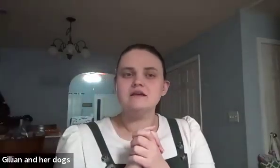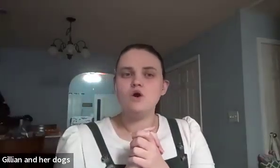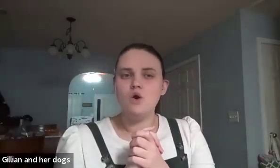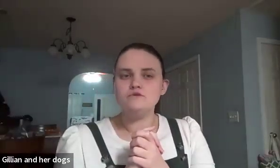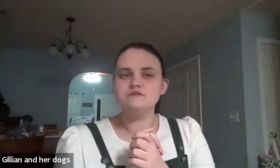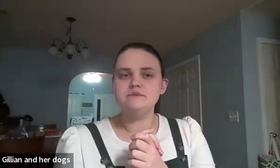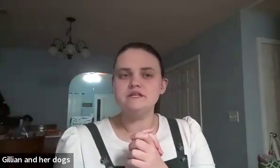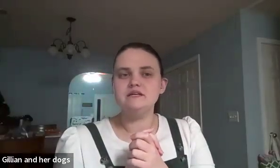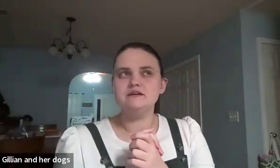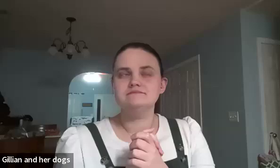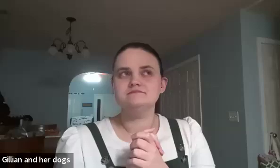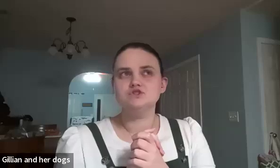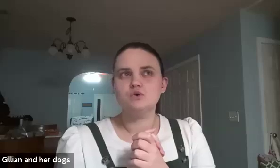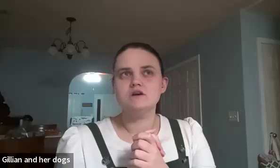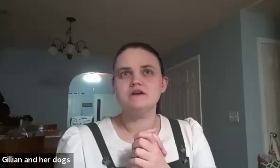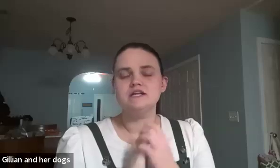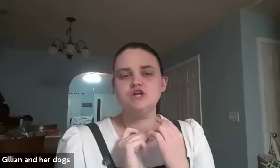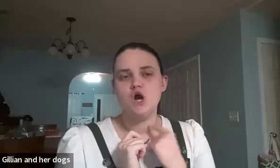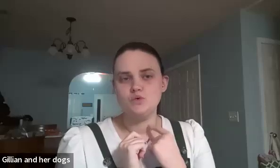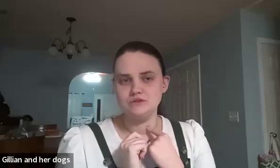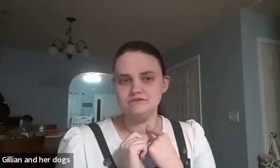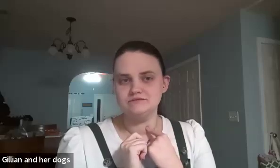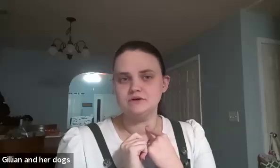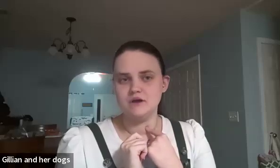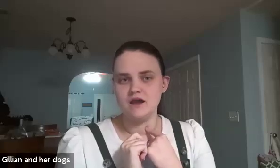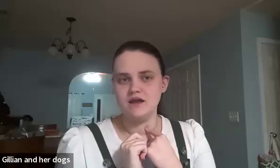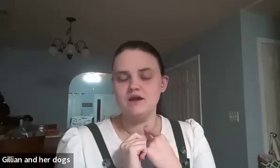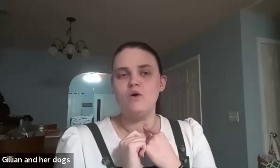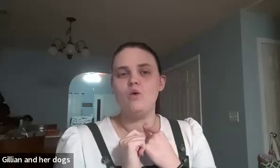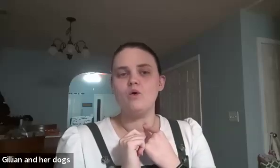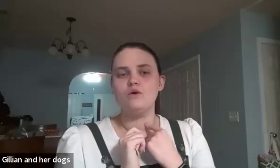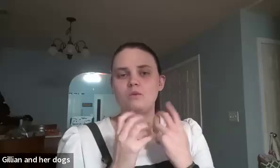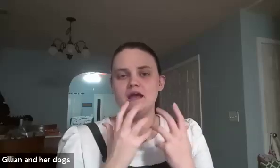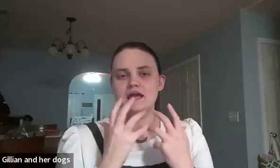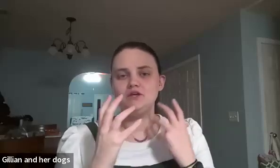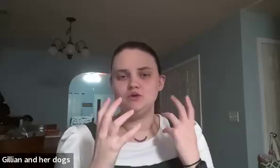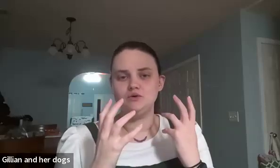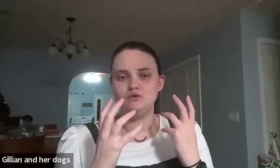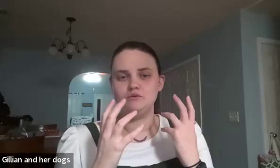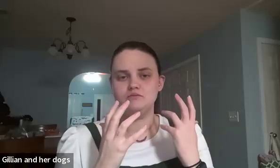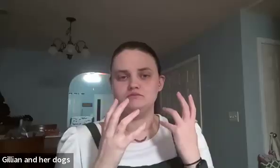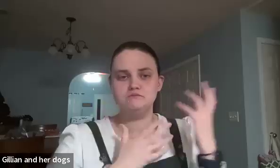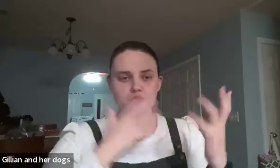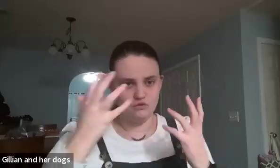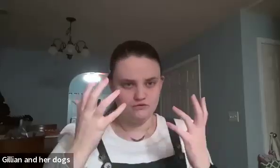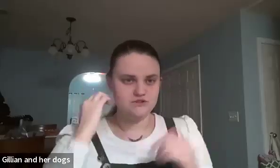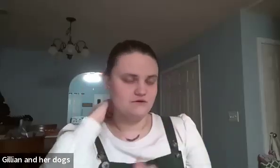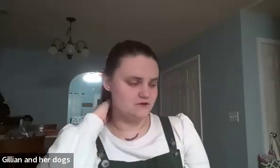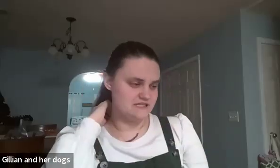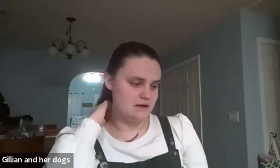can almost be sort of a tone, okay? Or the way you move. So, for